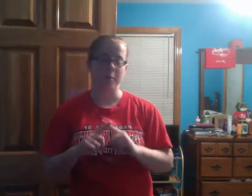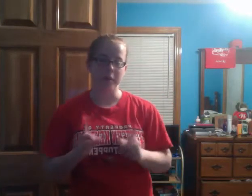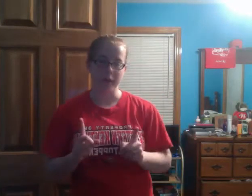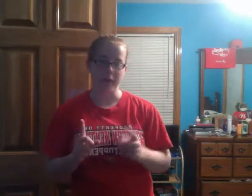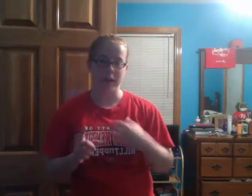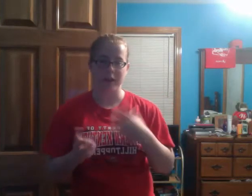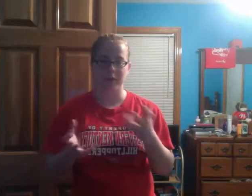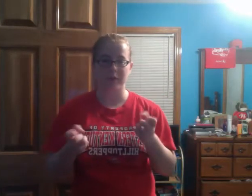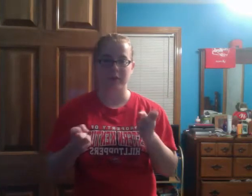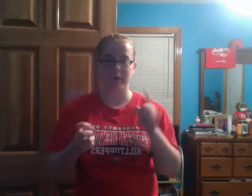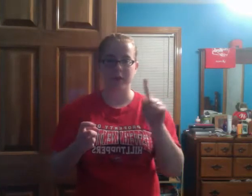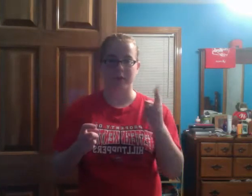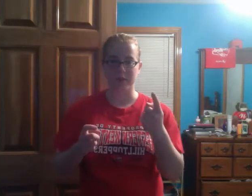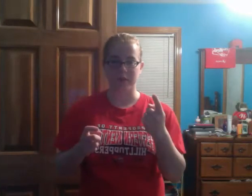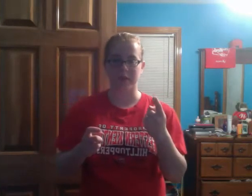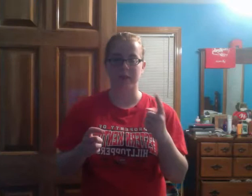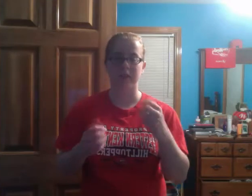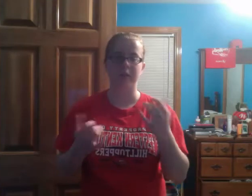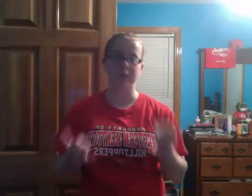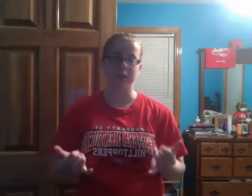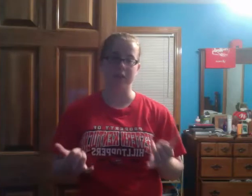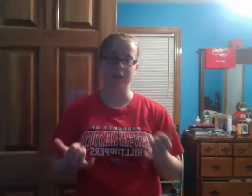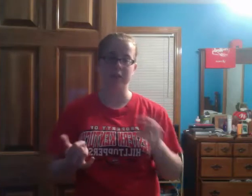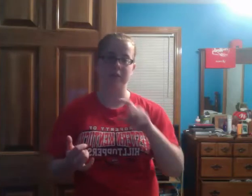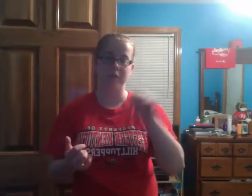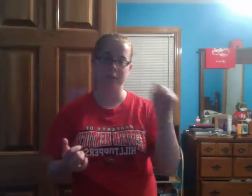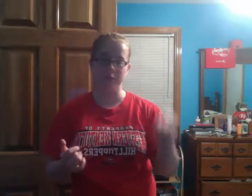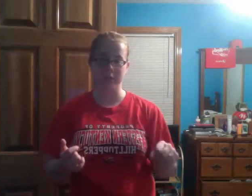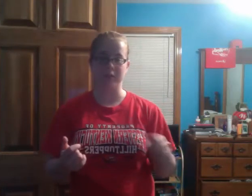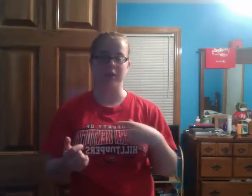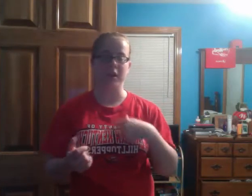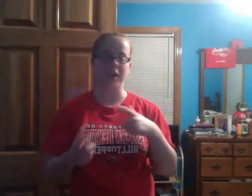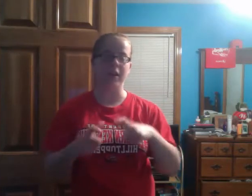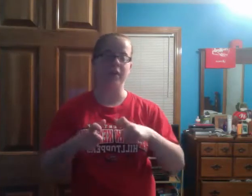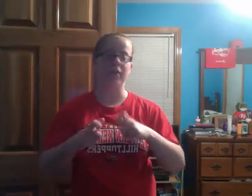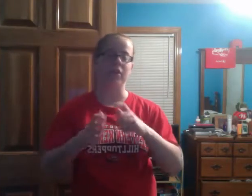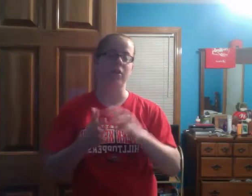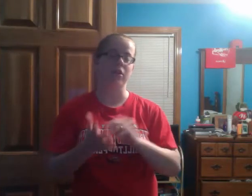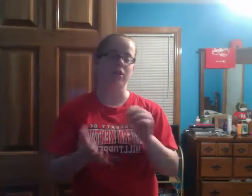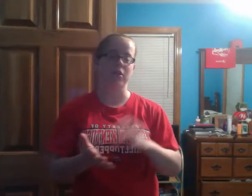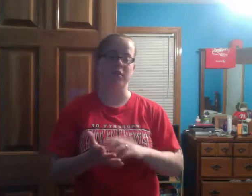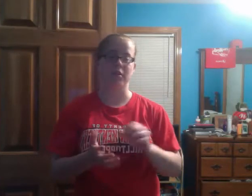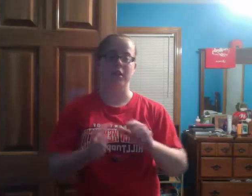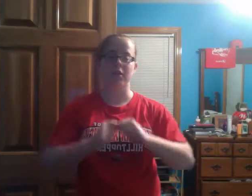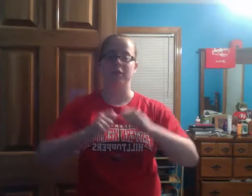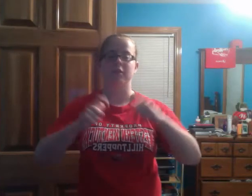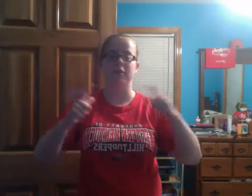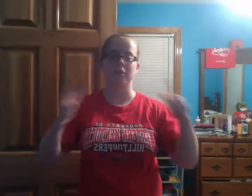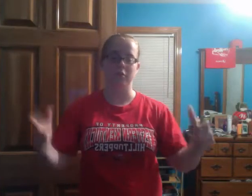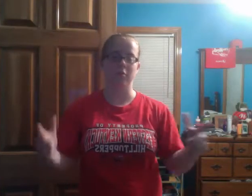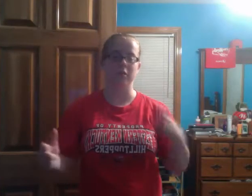But I just want to say first that this semester I have learned so much from